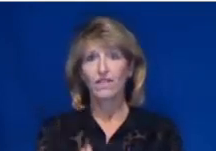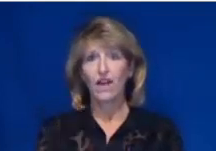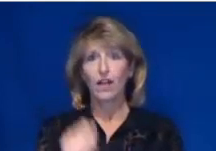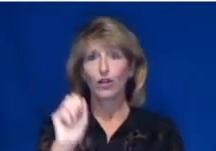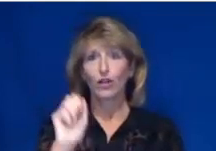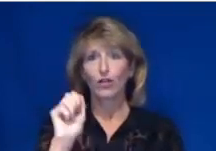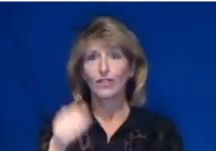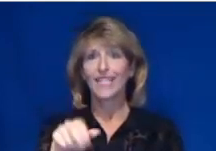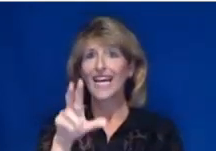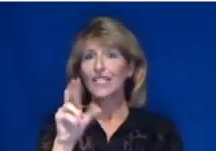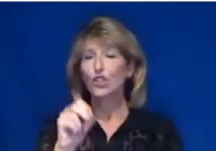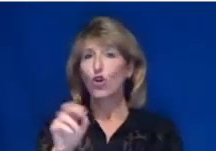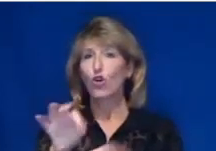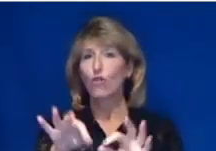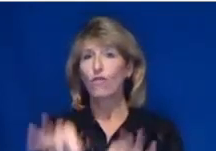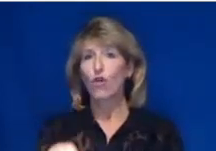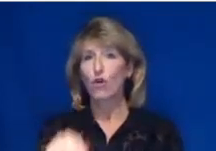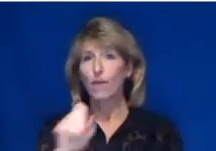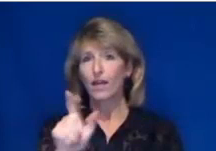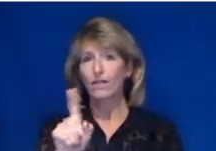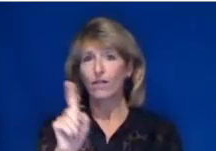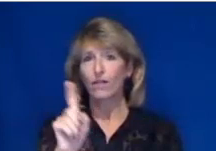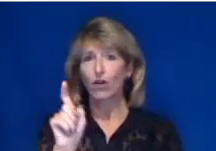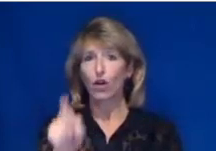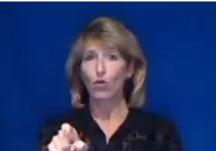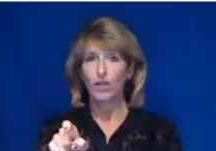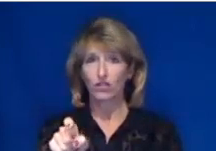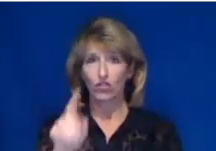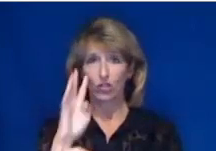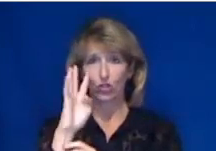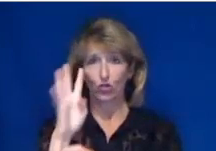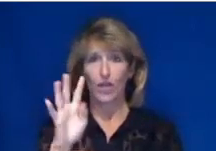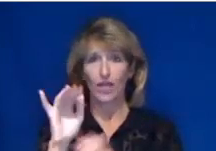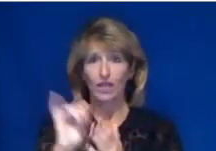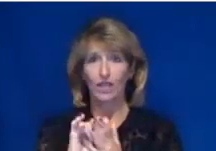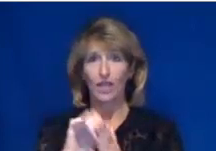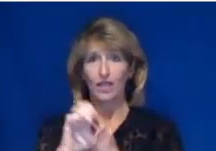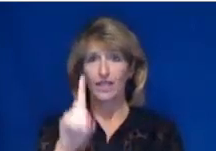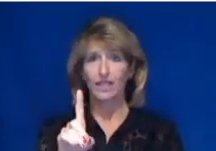We made a CD-ROM of those questions and translations,